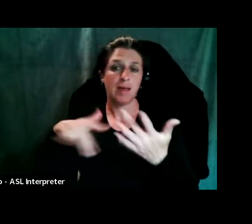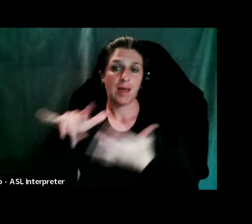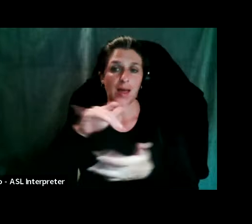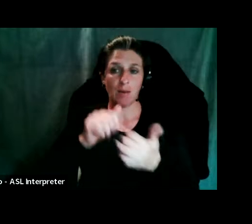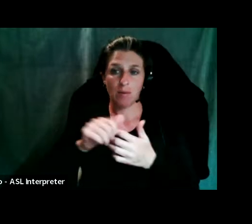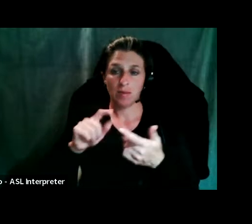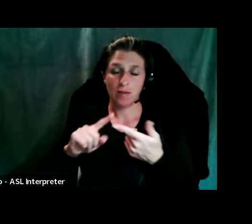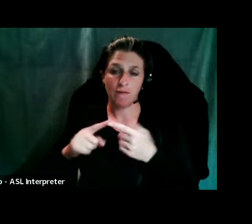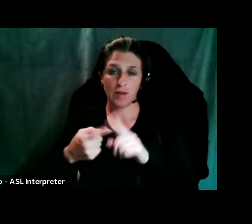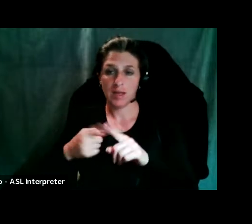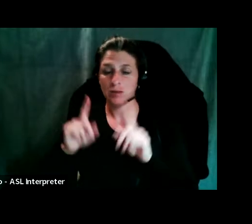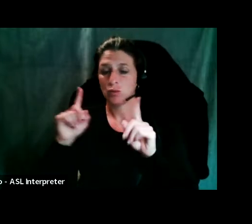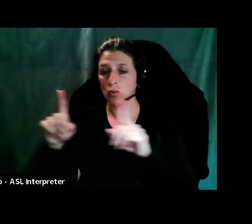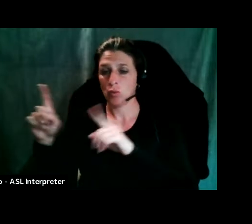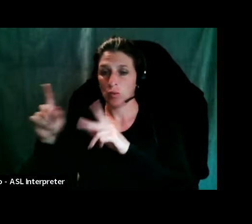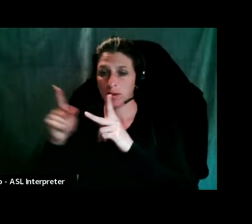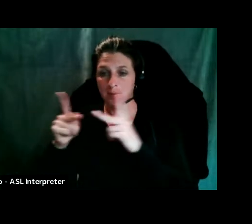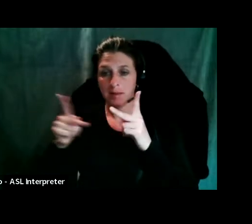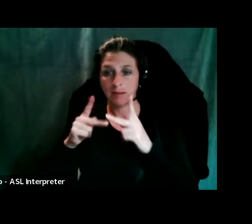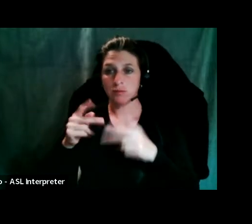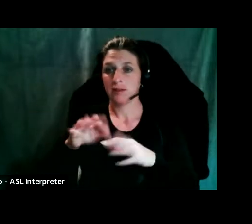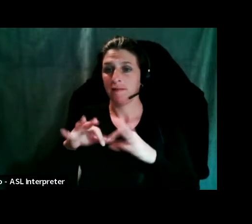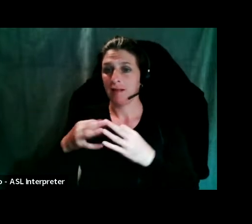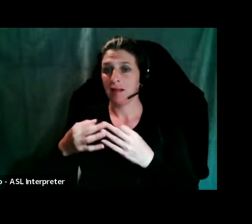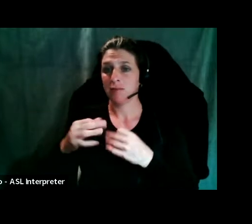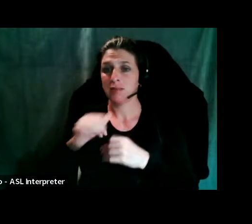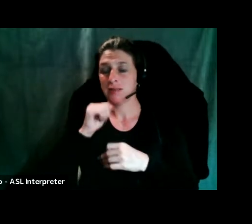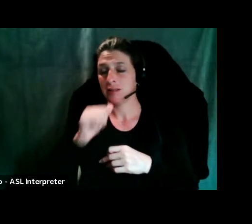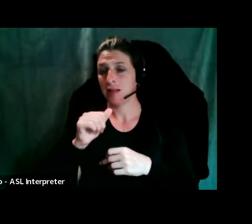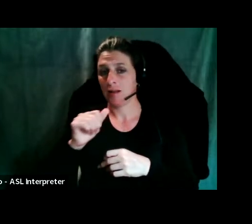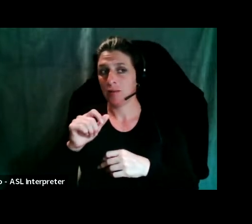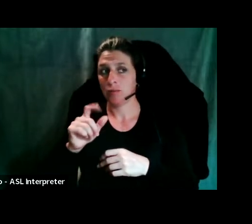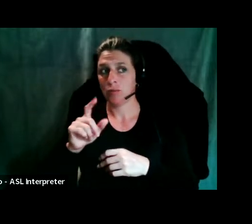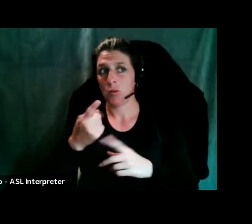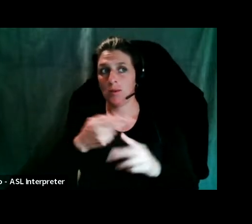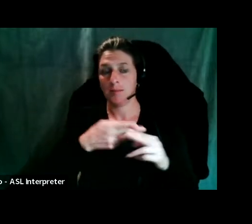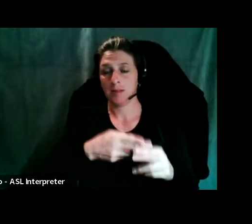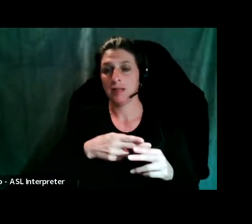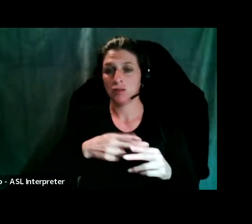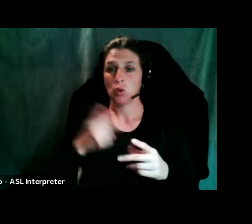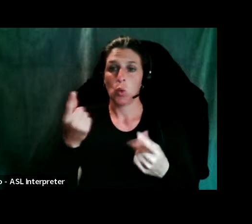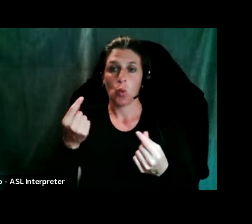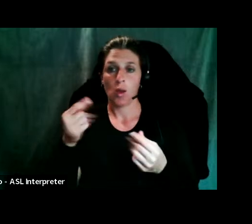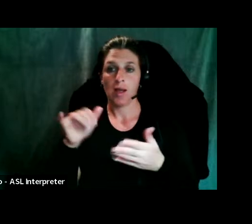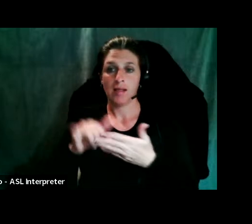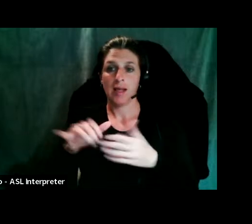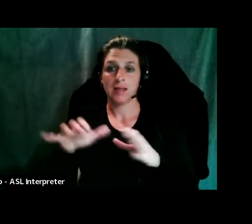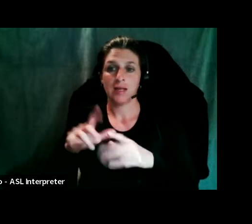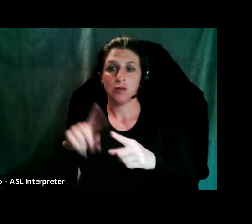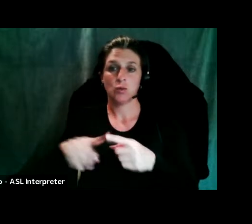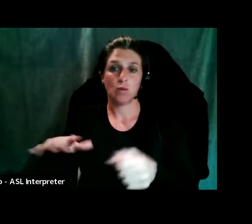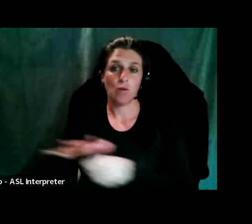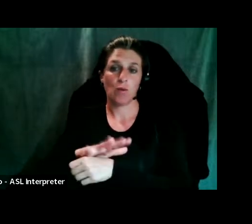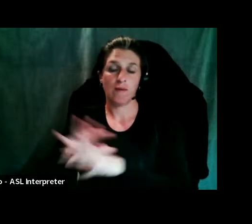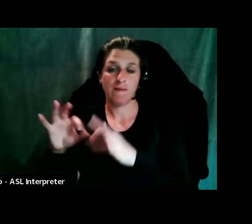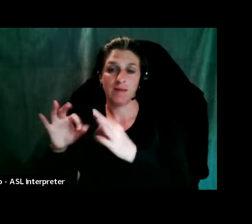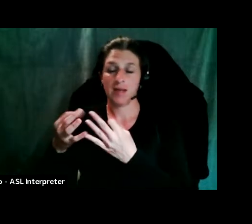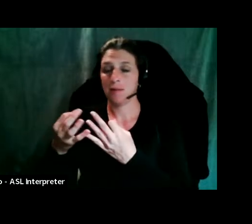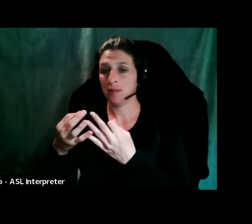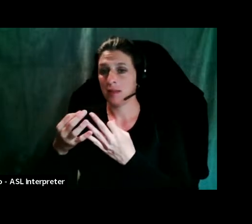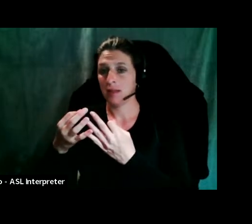going places with their families. And so not to mention like what that does to an entire family, right? That's